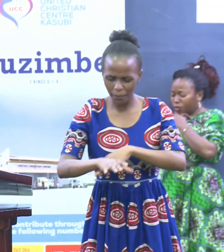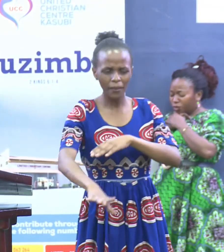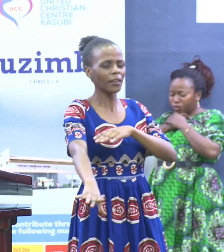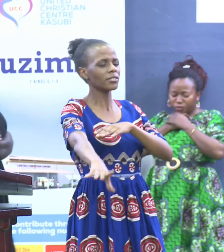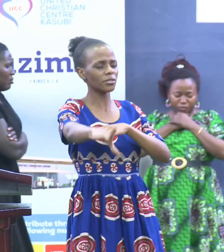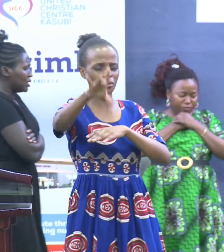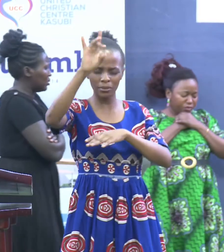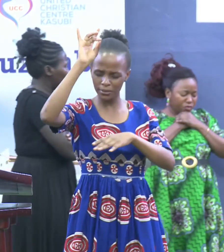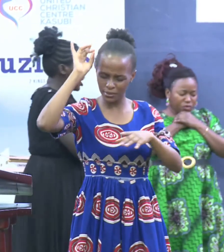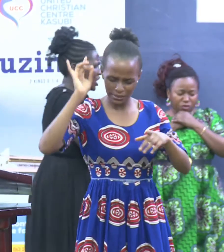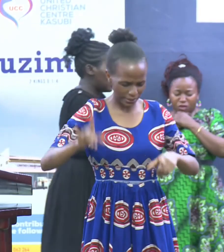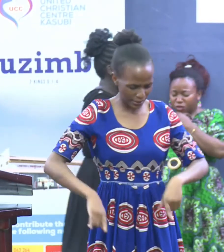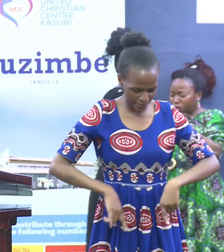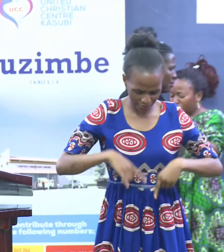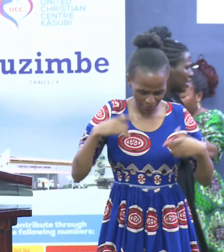Choose